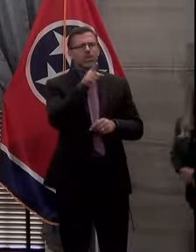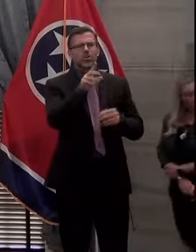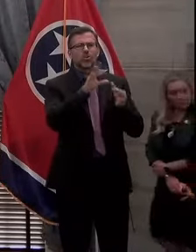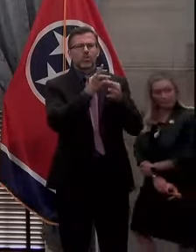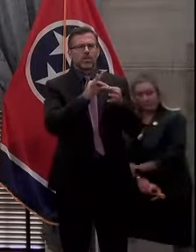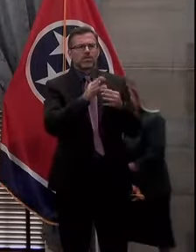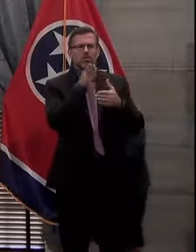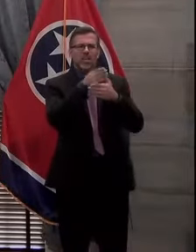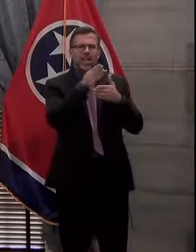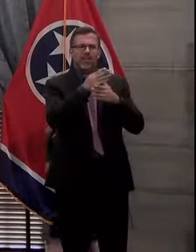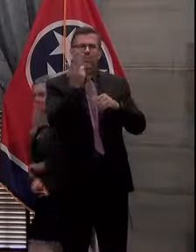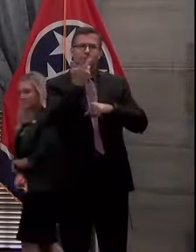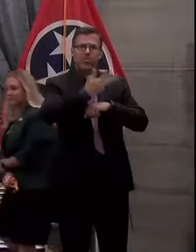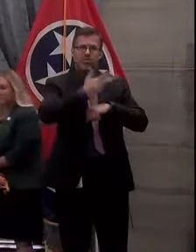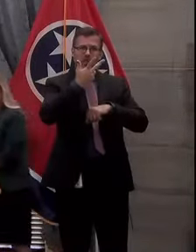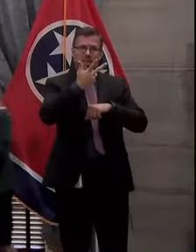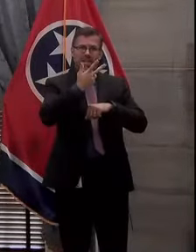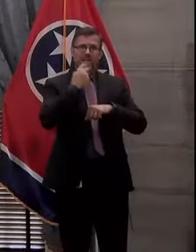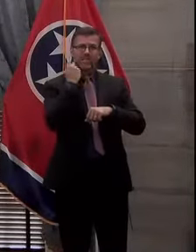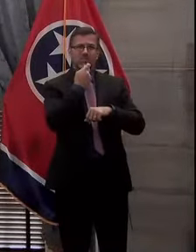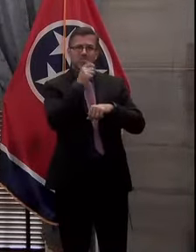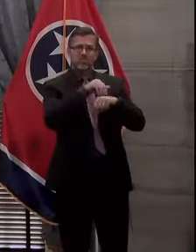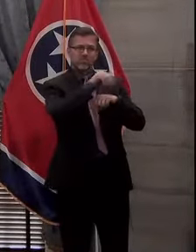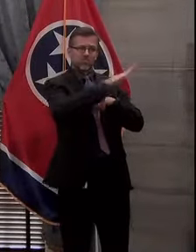of 3 days turnaround time.